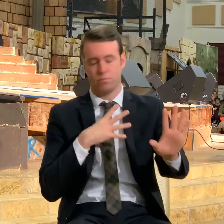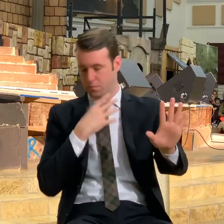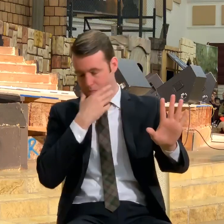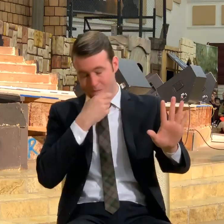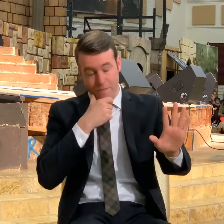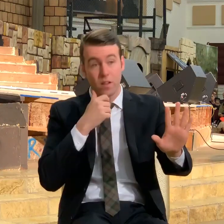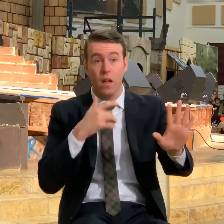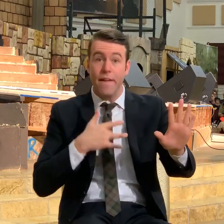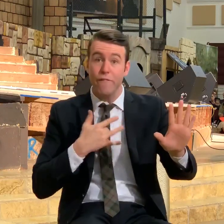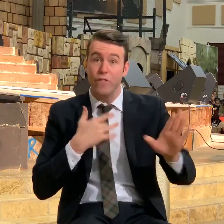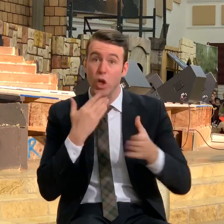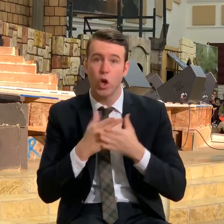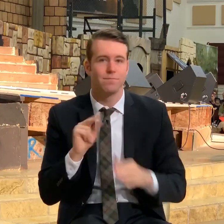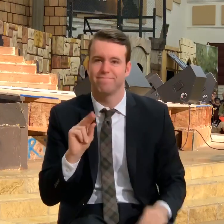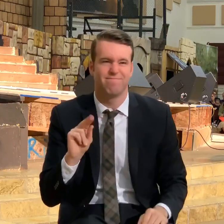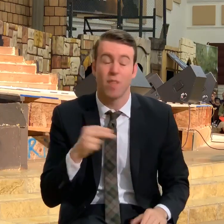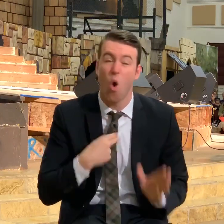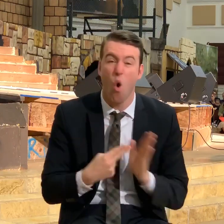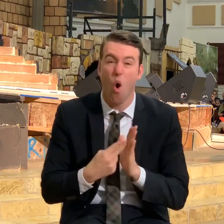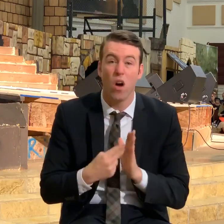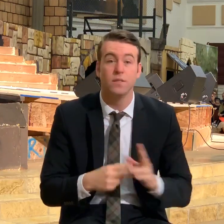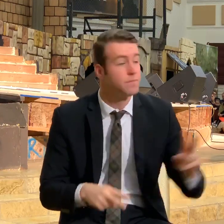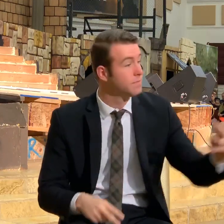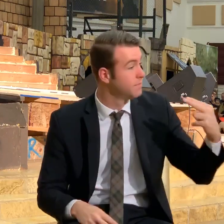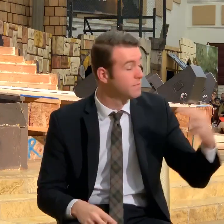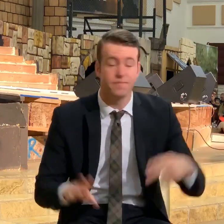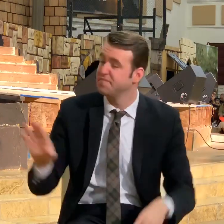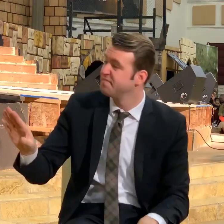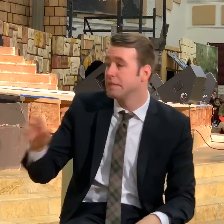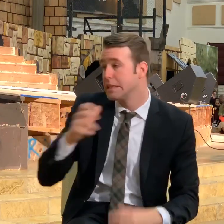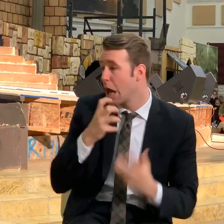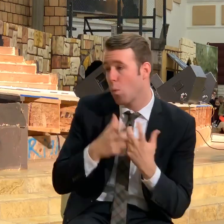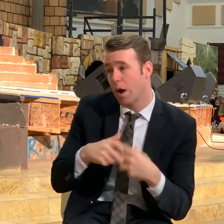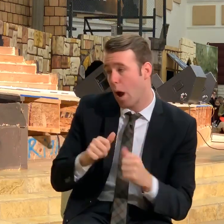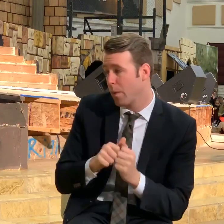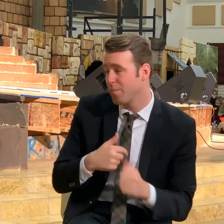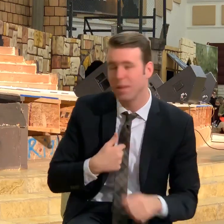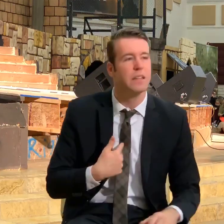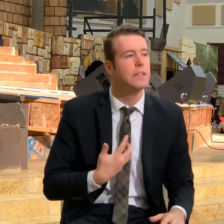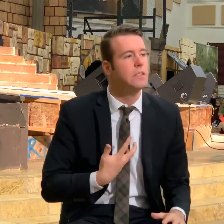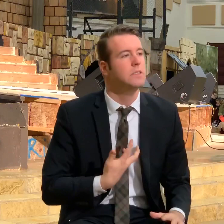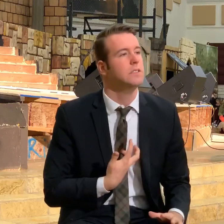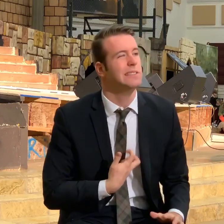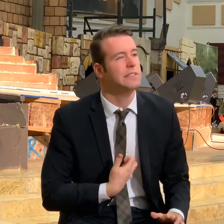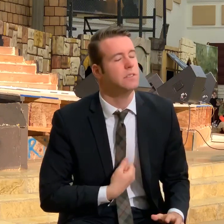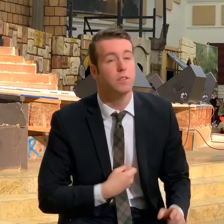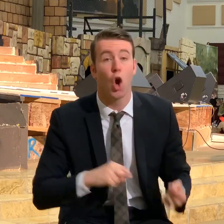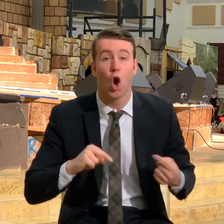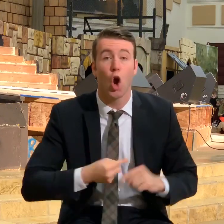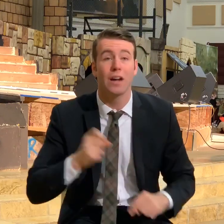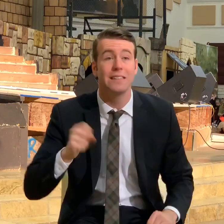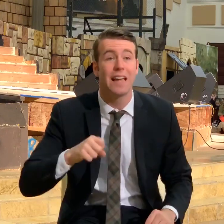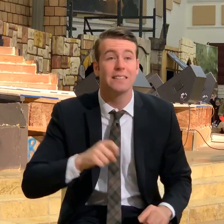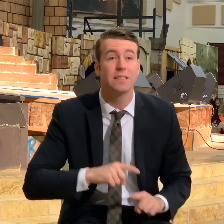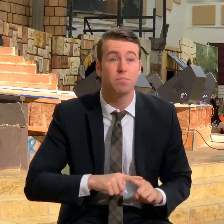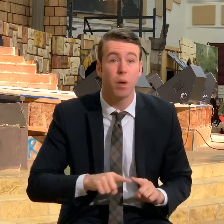be honest, it doesn't feel good when they look at you and say, you know, it's not working out for me with you. I wish I could change that, but can a leper change his spots?